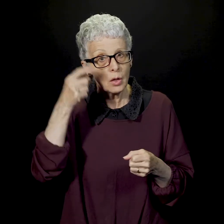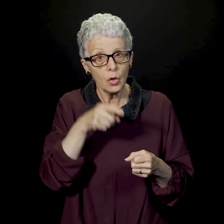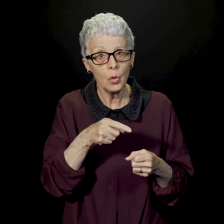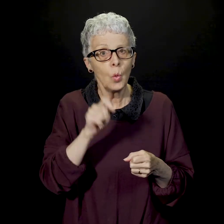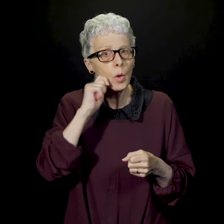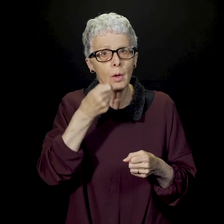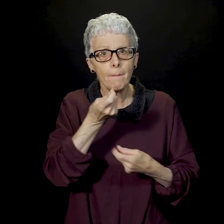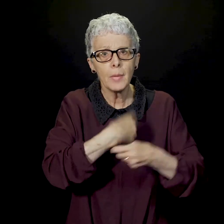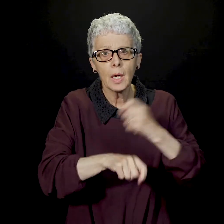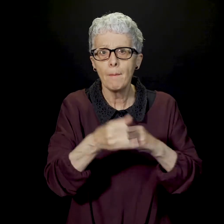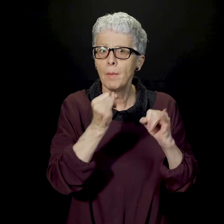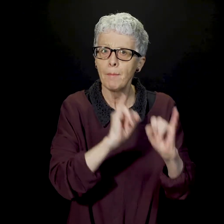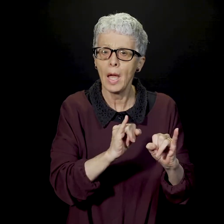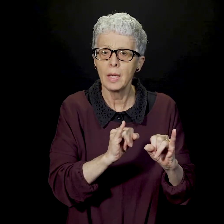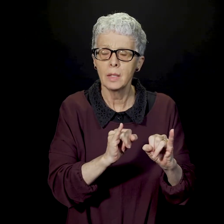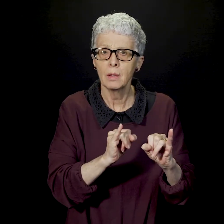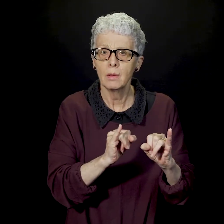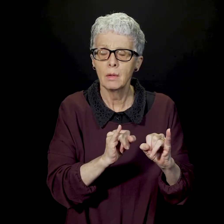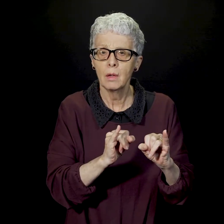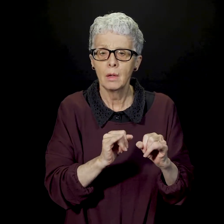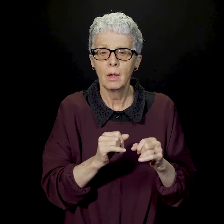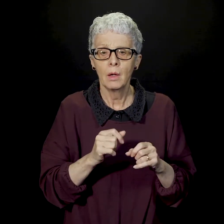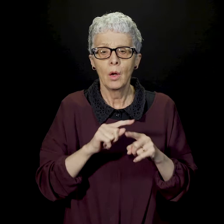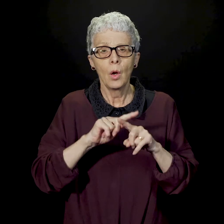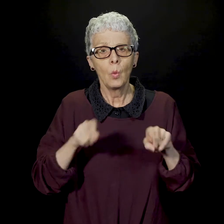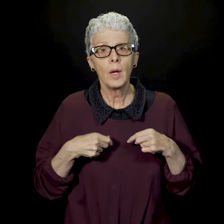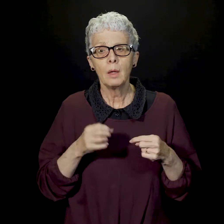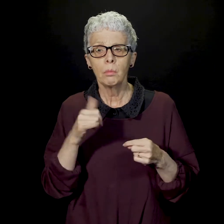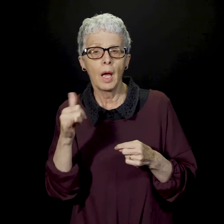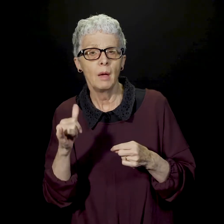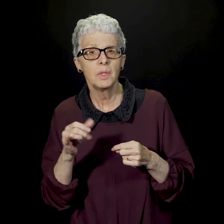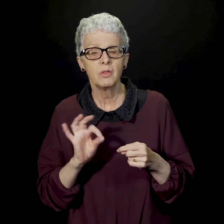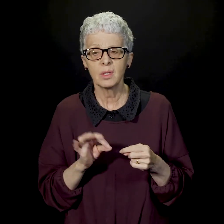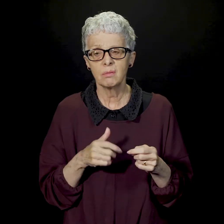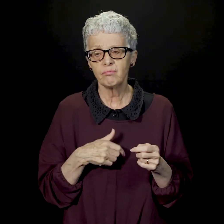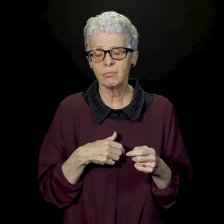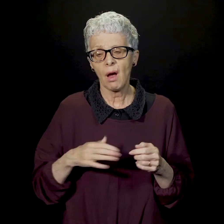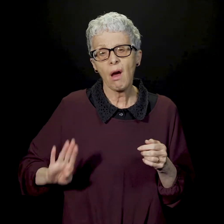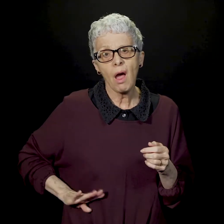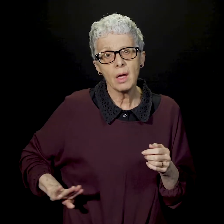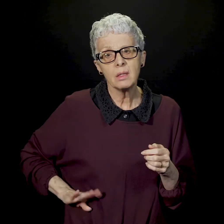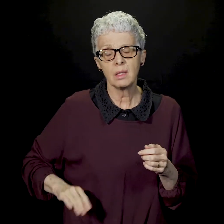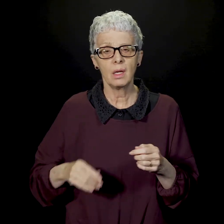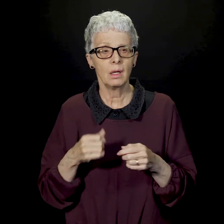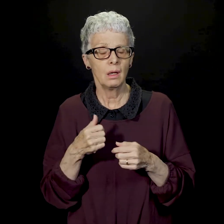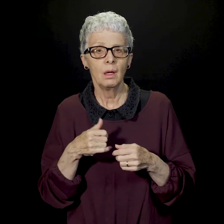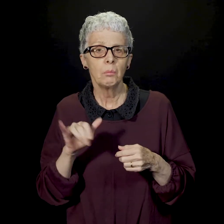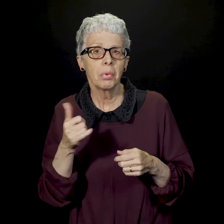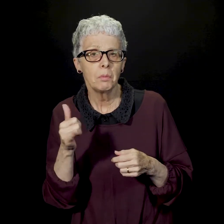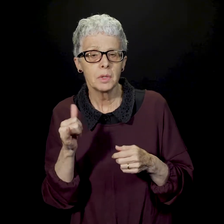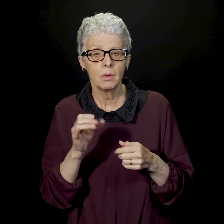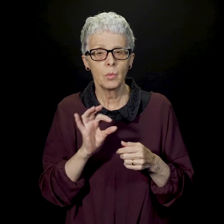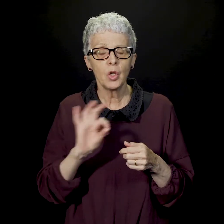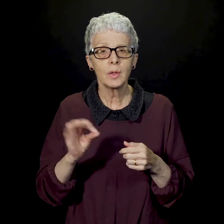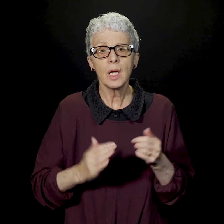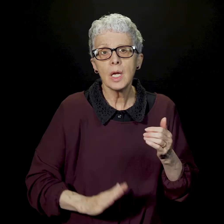bad. Actually, it would be enough if we were just a little bit apathetic or a bit whingy and a bit whiny, or maybe